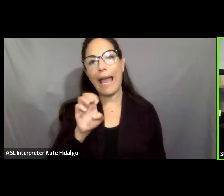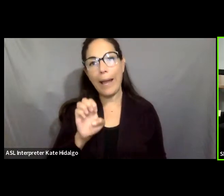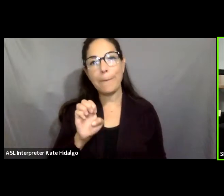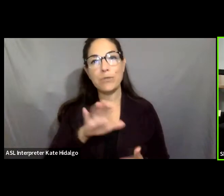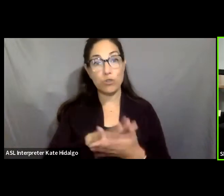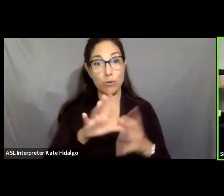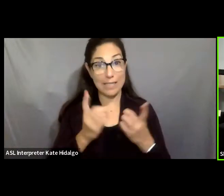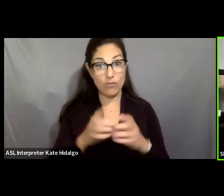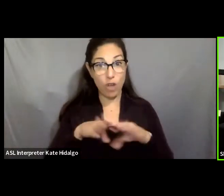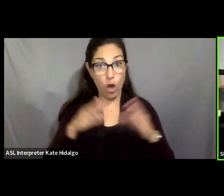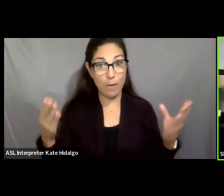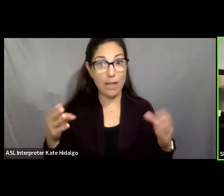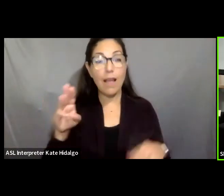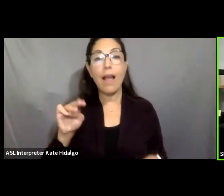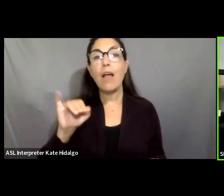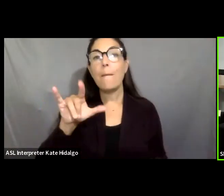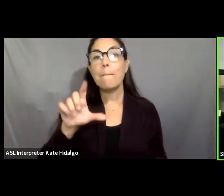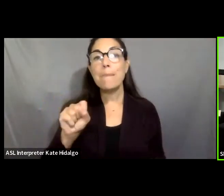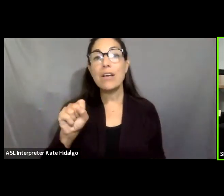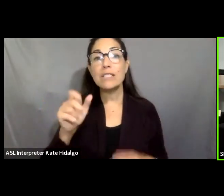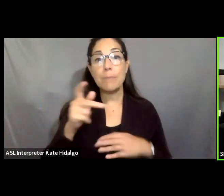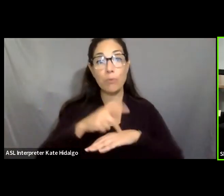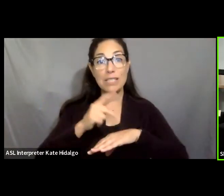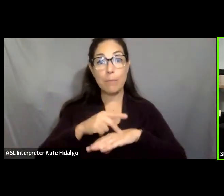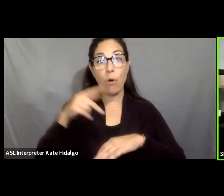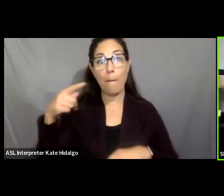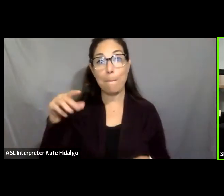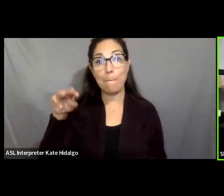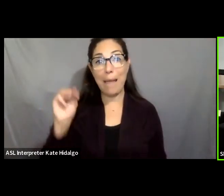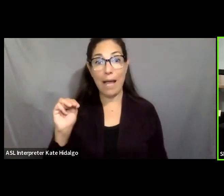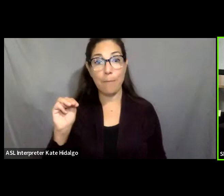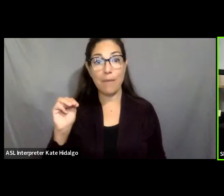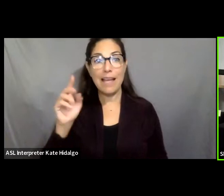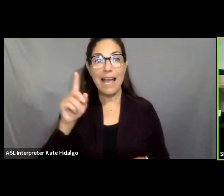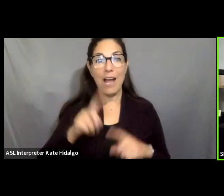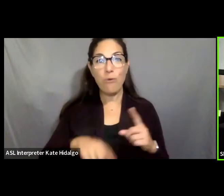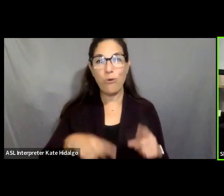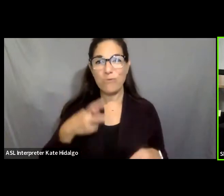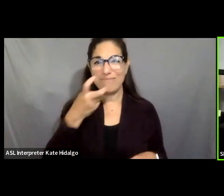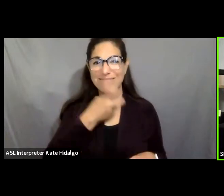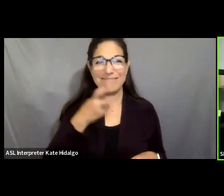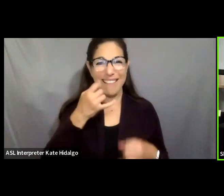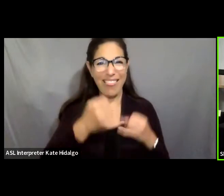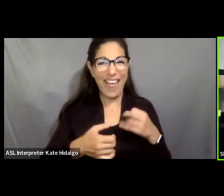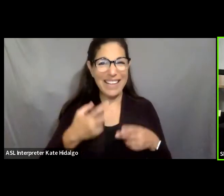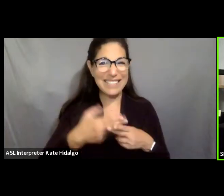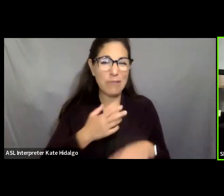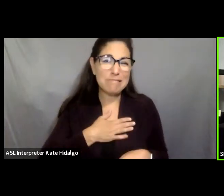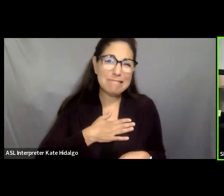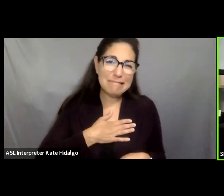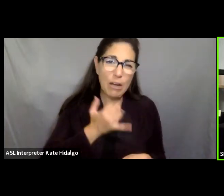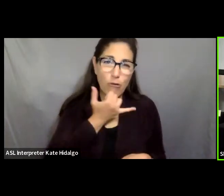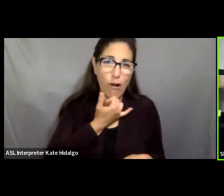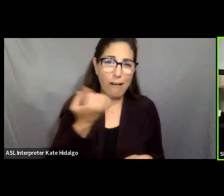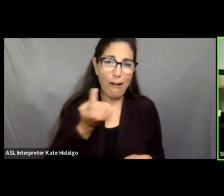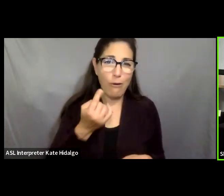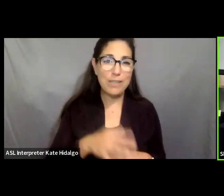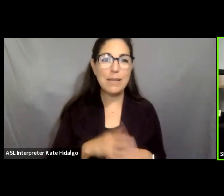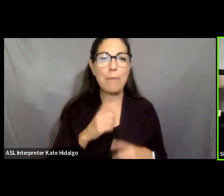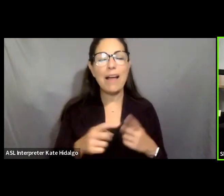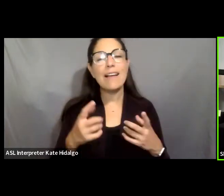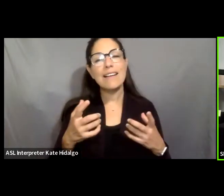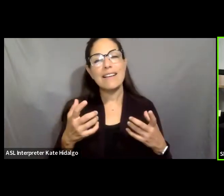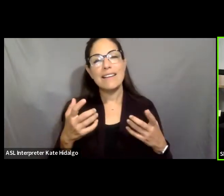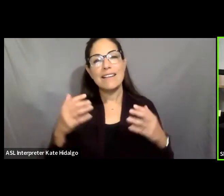shout out to our Mills principal, Principal Pam. I'm not going to say her last name because I always get it wrong, but I really, just